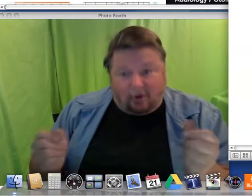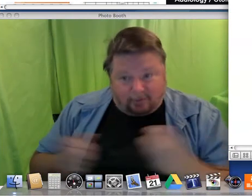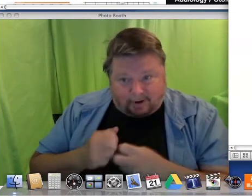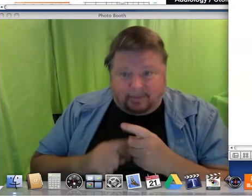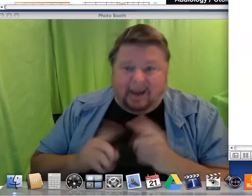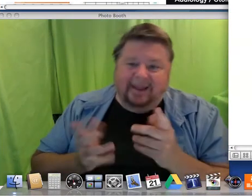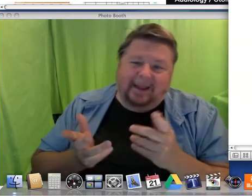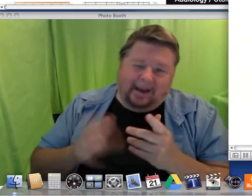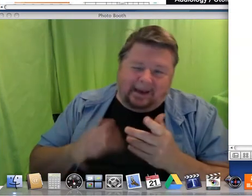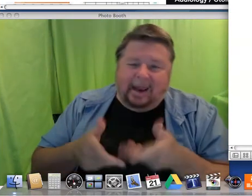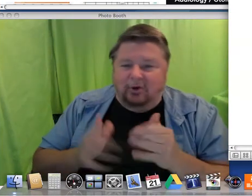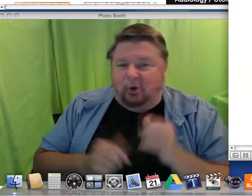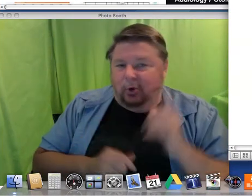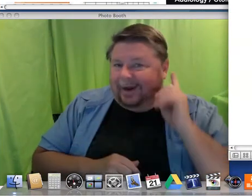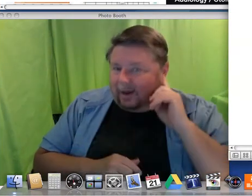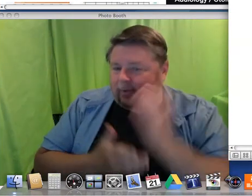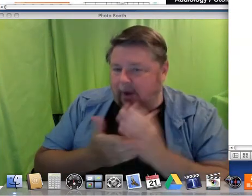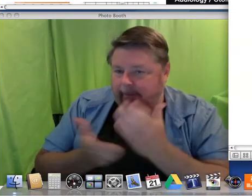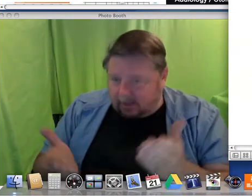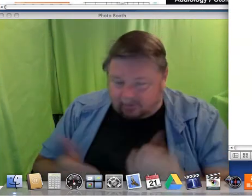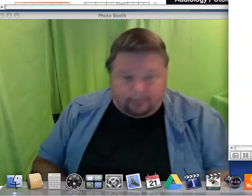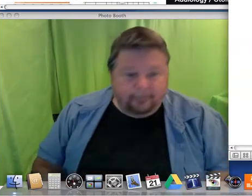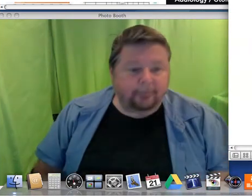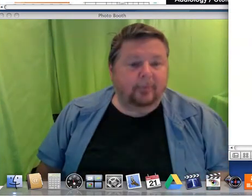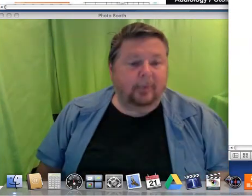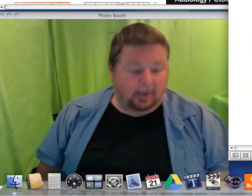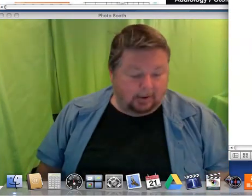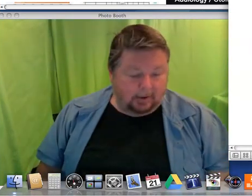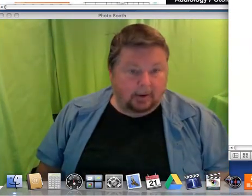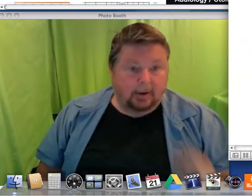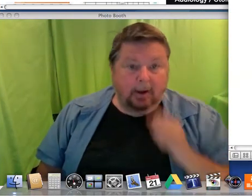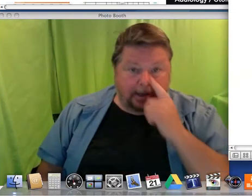solve the problem. They let you hear some things.